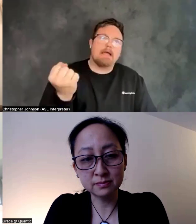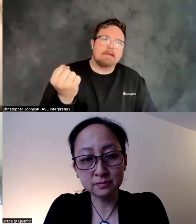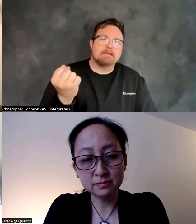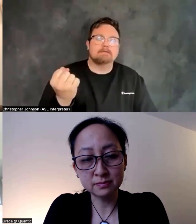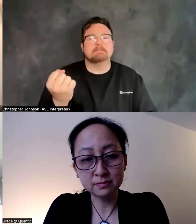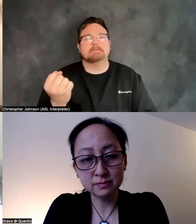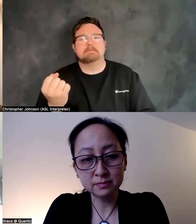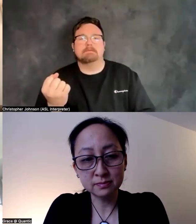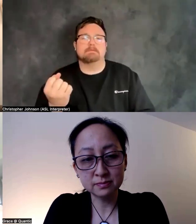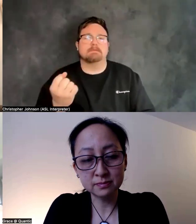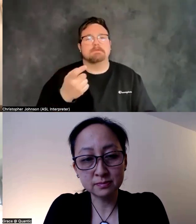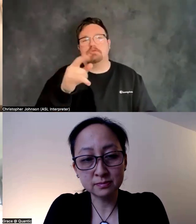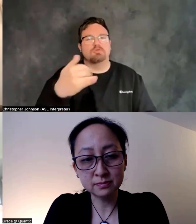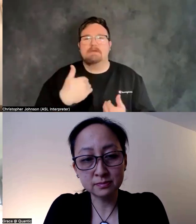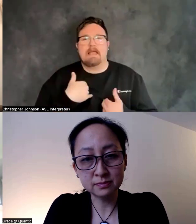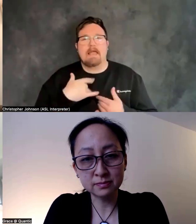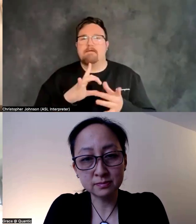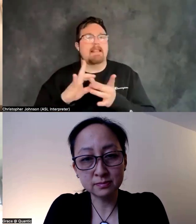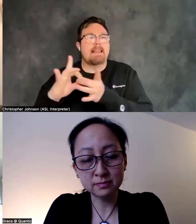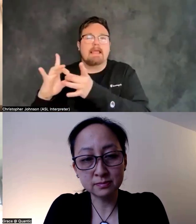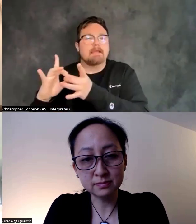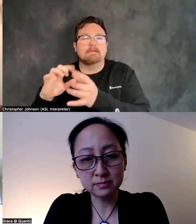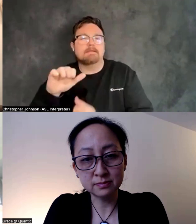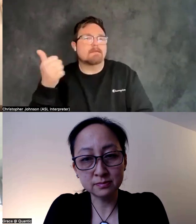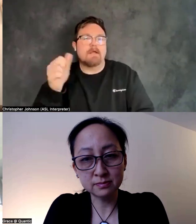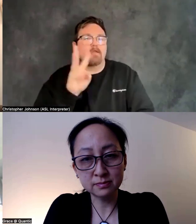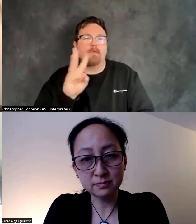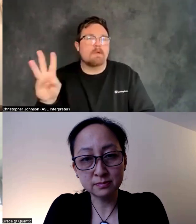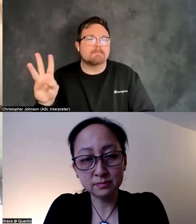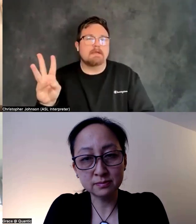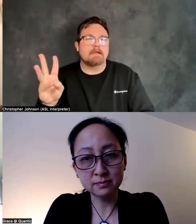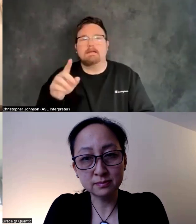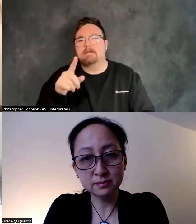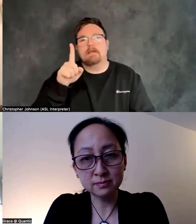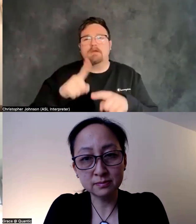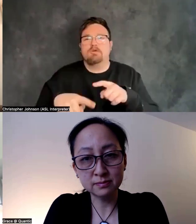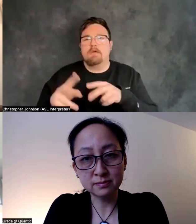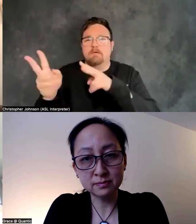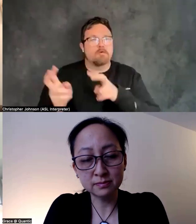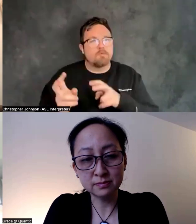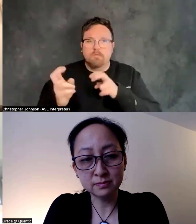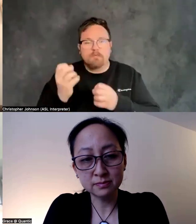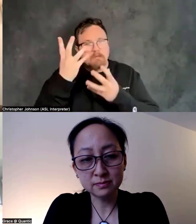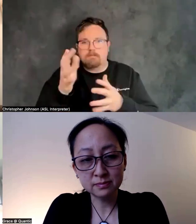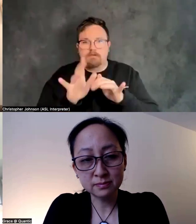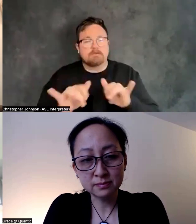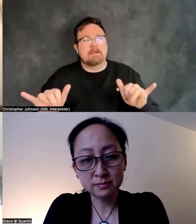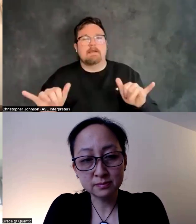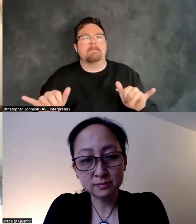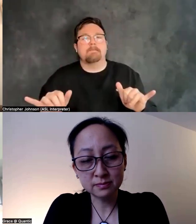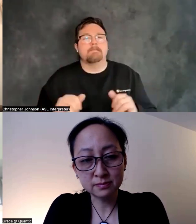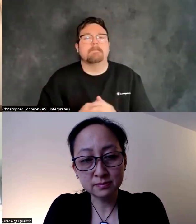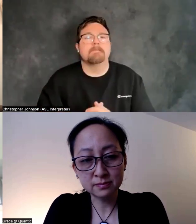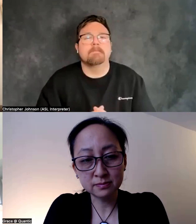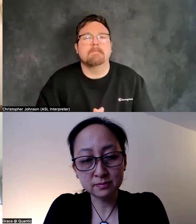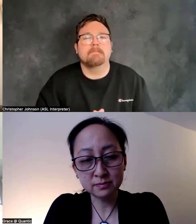wherein you just had links to other pages and you could not alter the information as you go or according to the user. Then came the era of Web3,